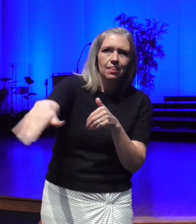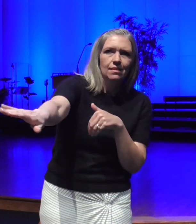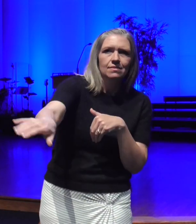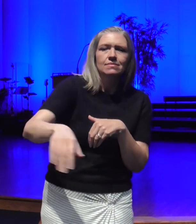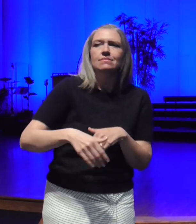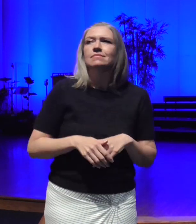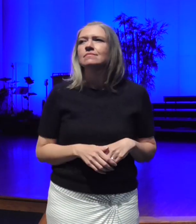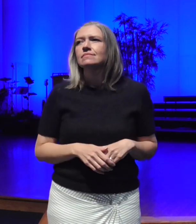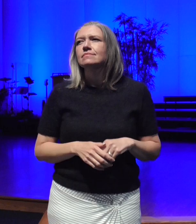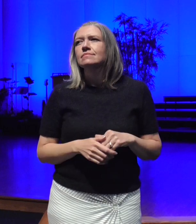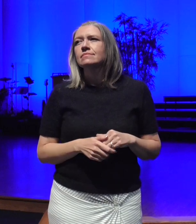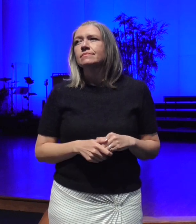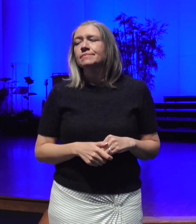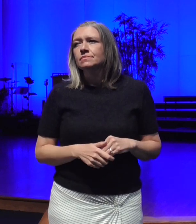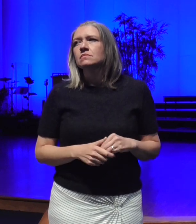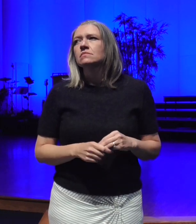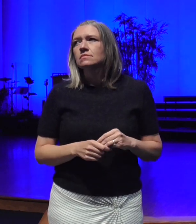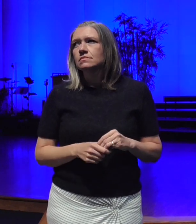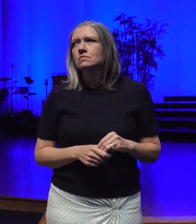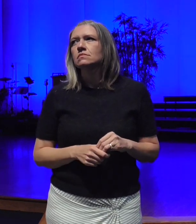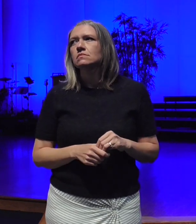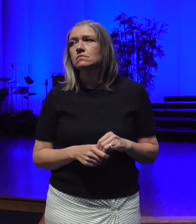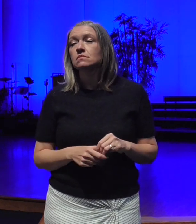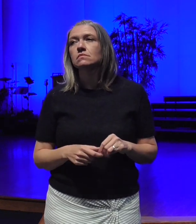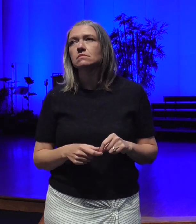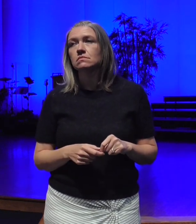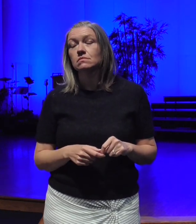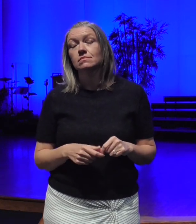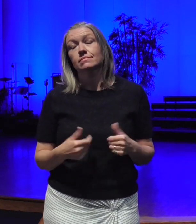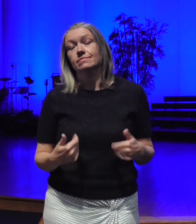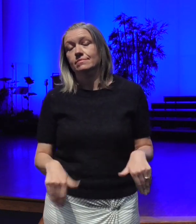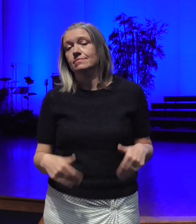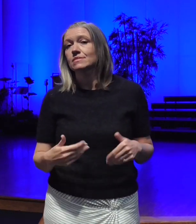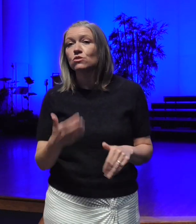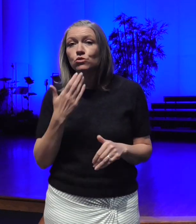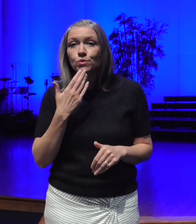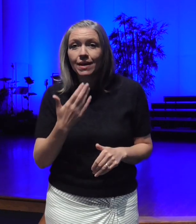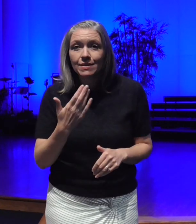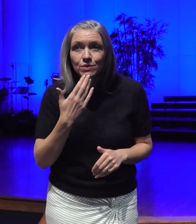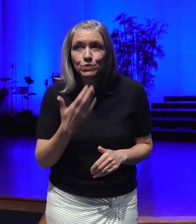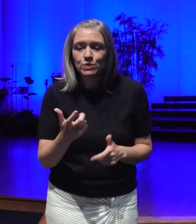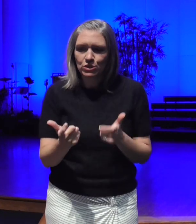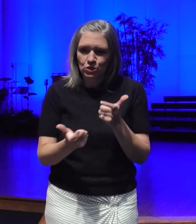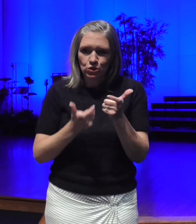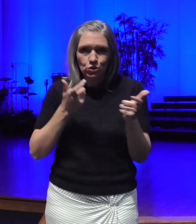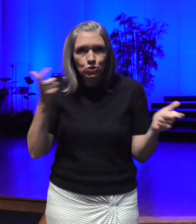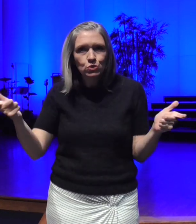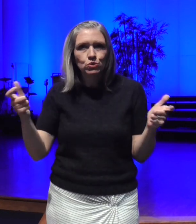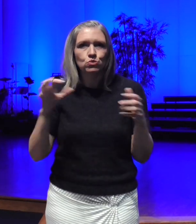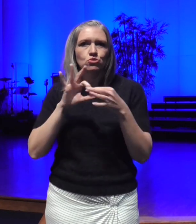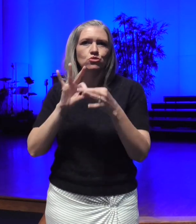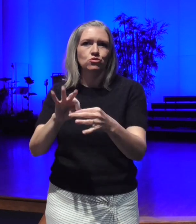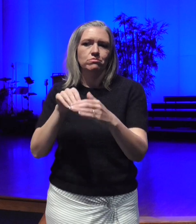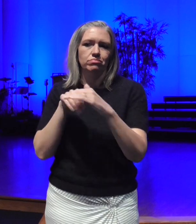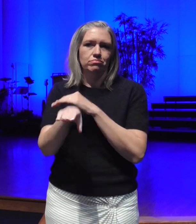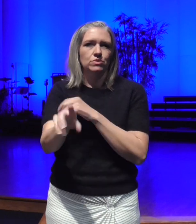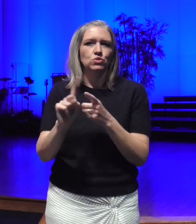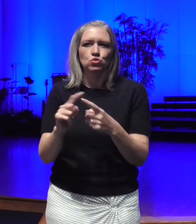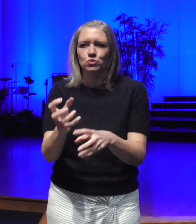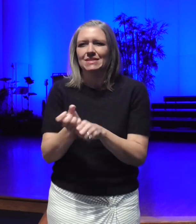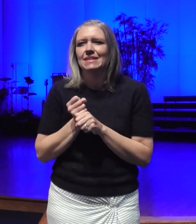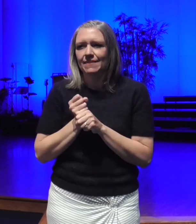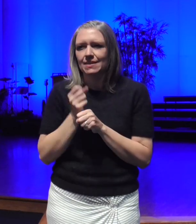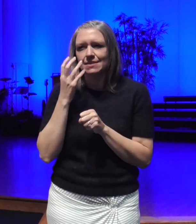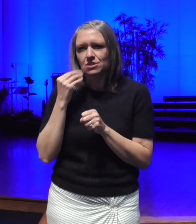And then I also think that gratitude is a huge doorway into receivership. The person who